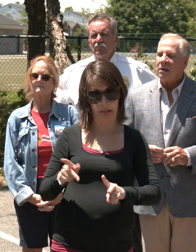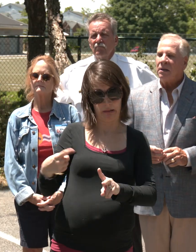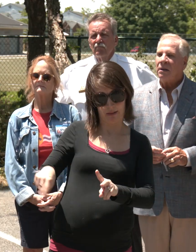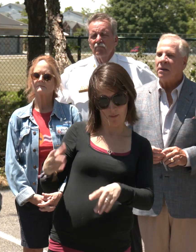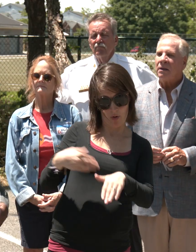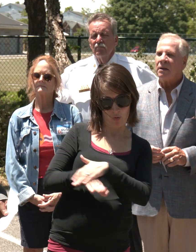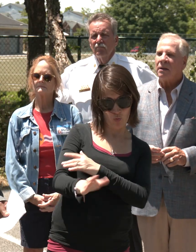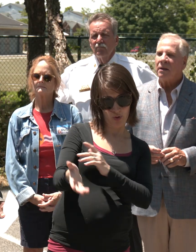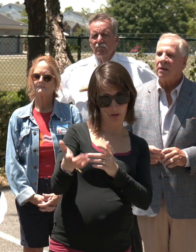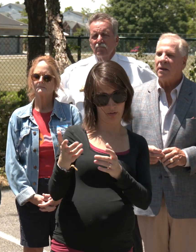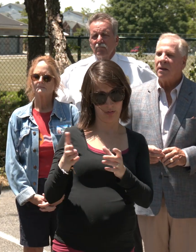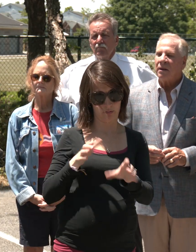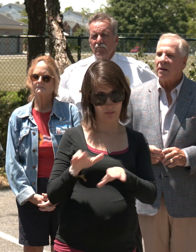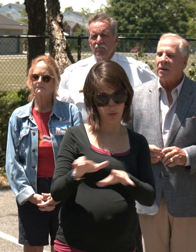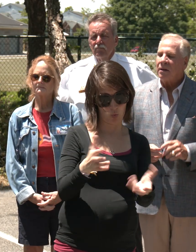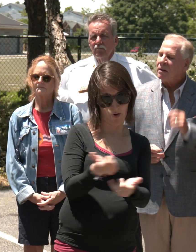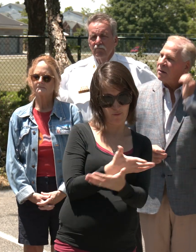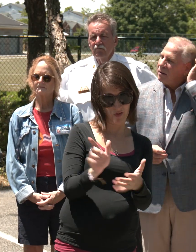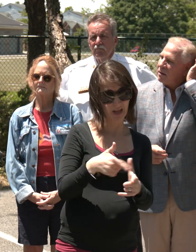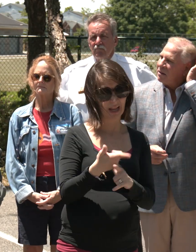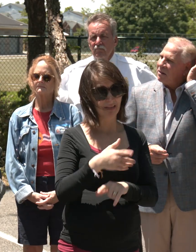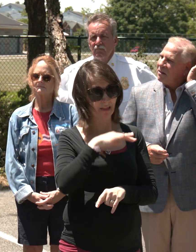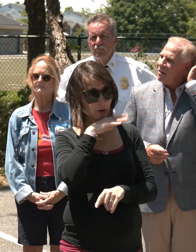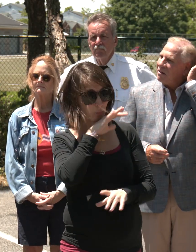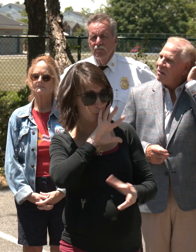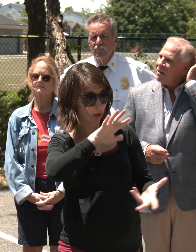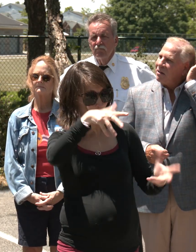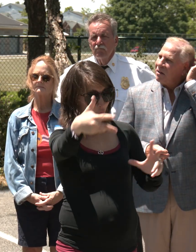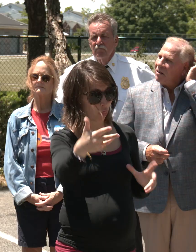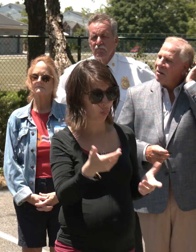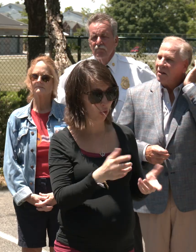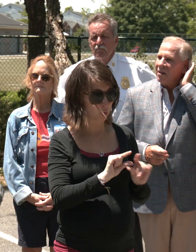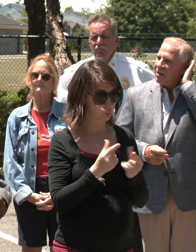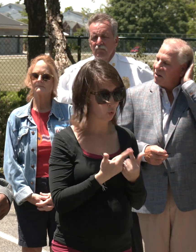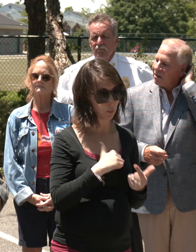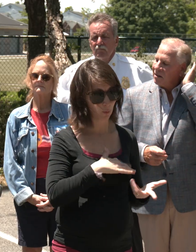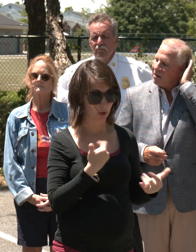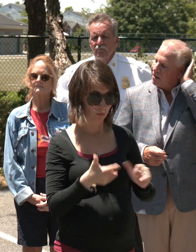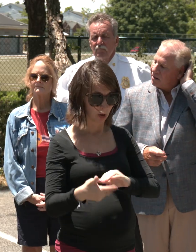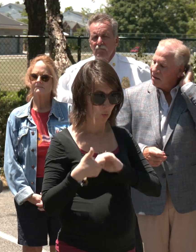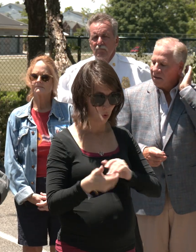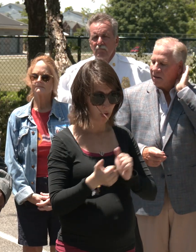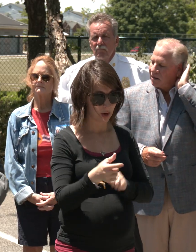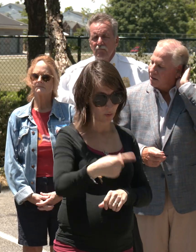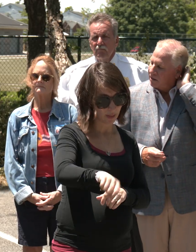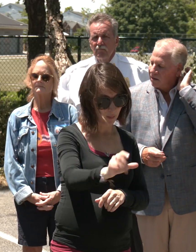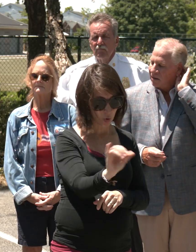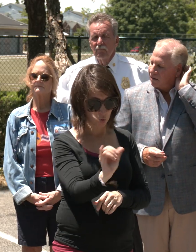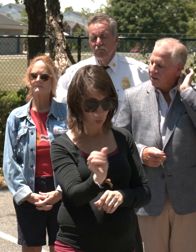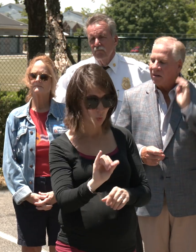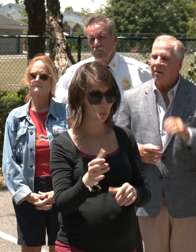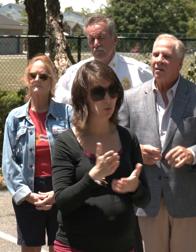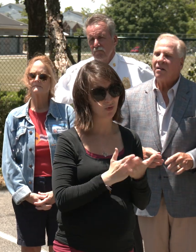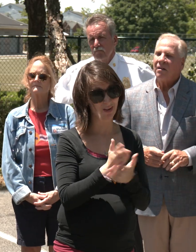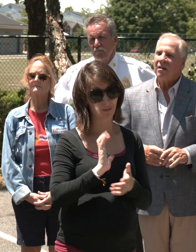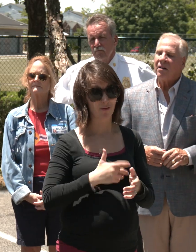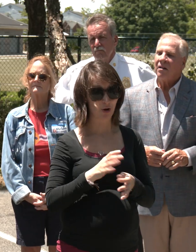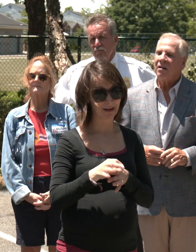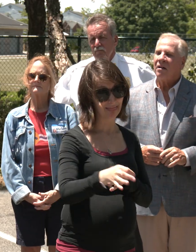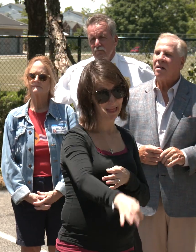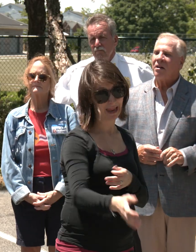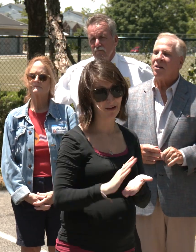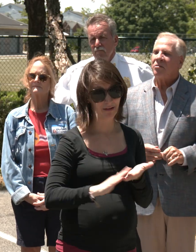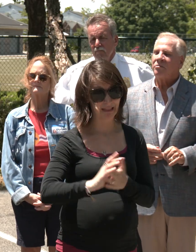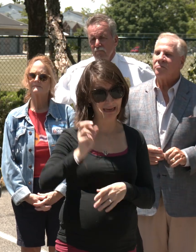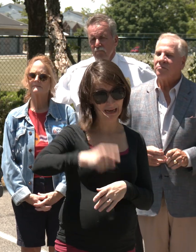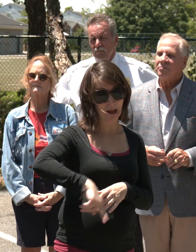them in, as well as the debris crews. We're coordinating with them, and so some of the delay in getting debris cleaned